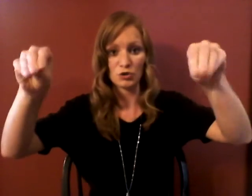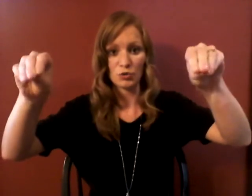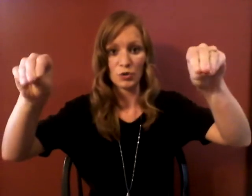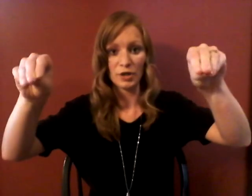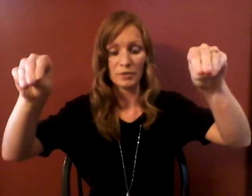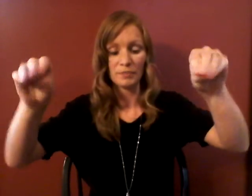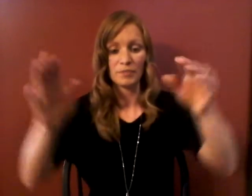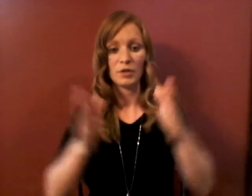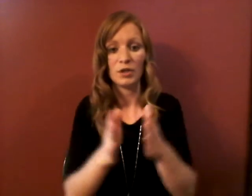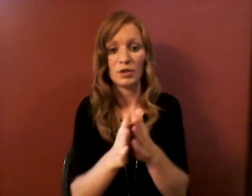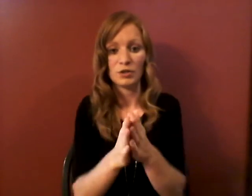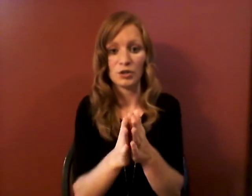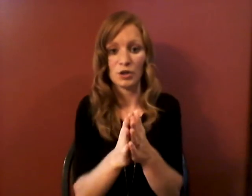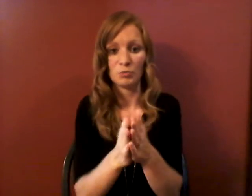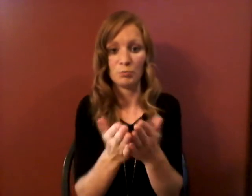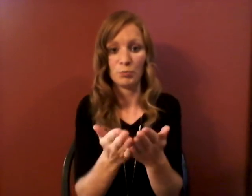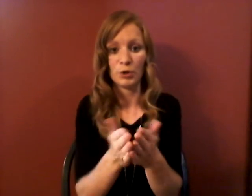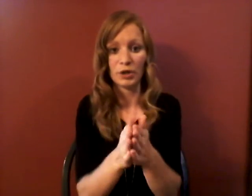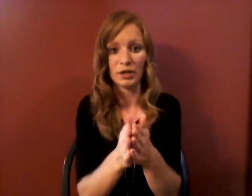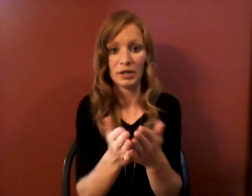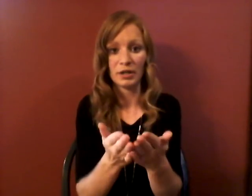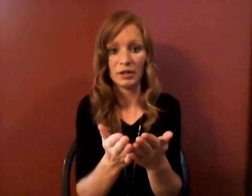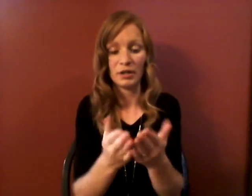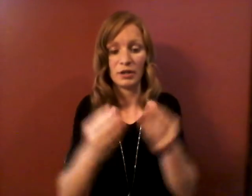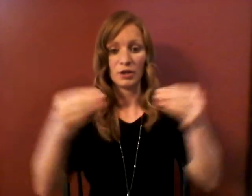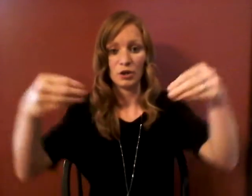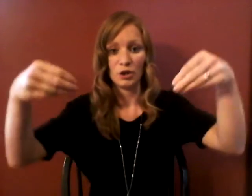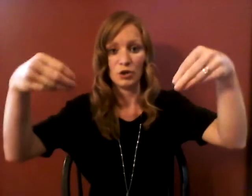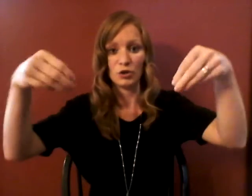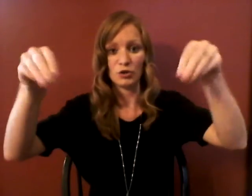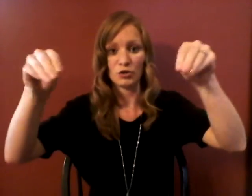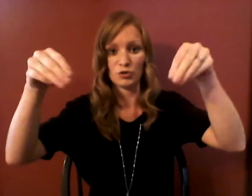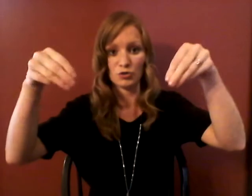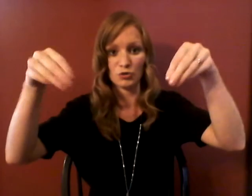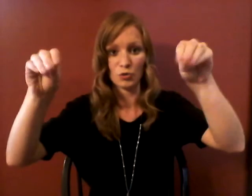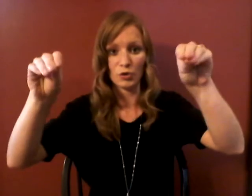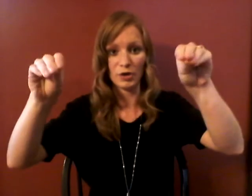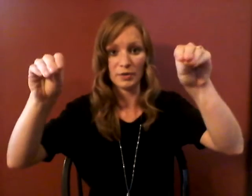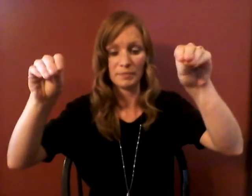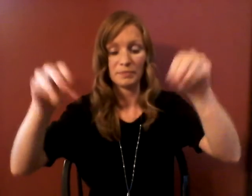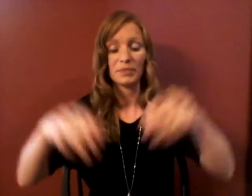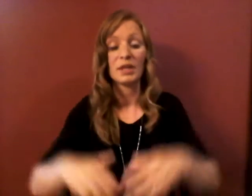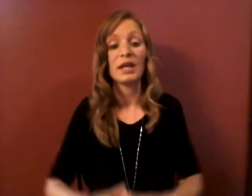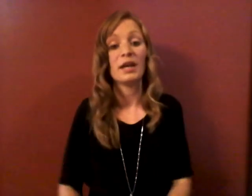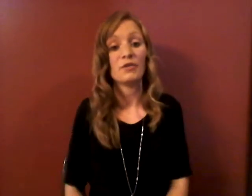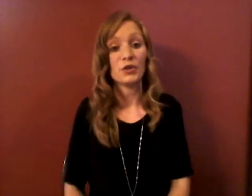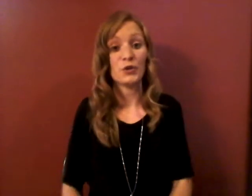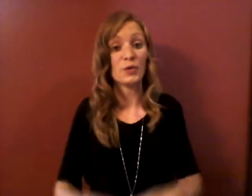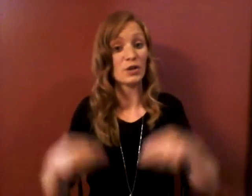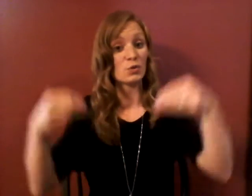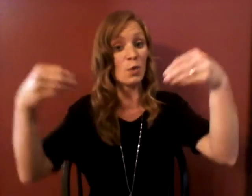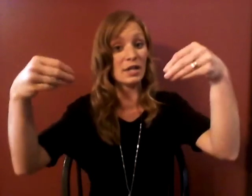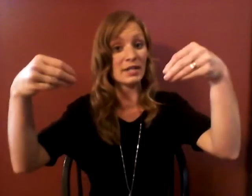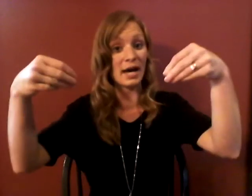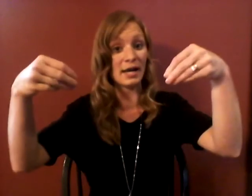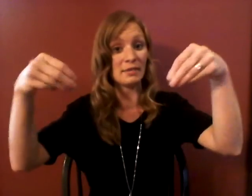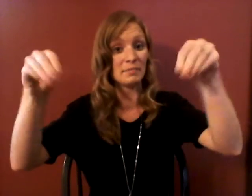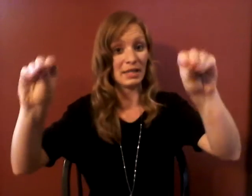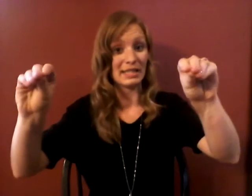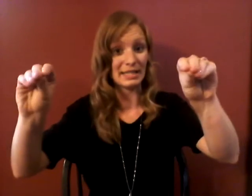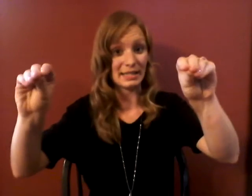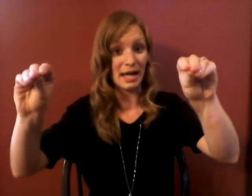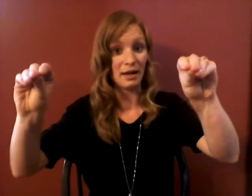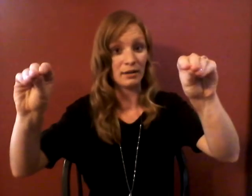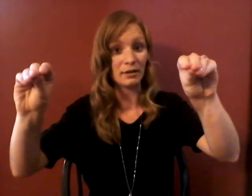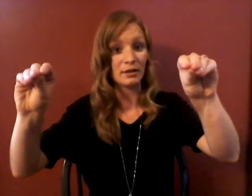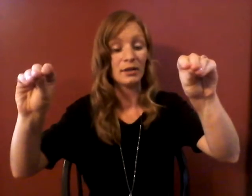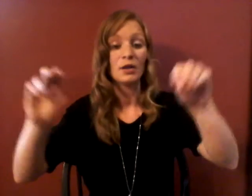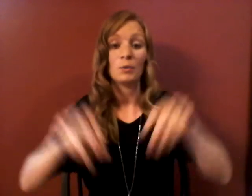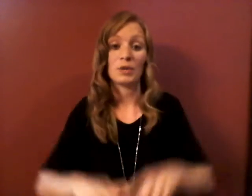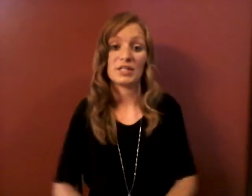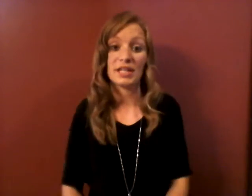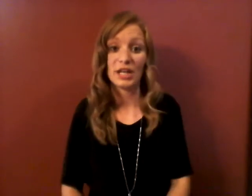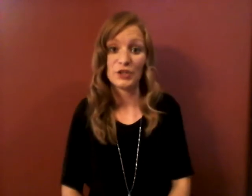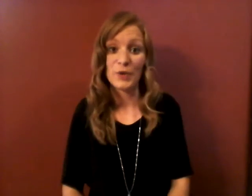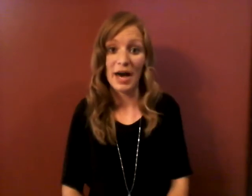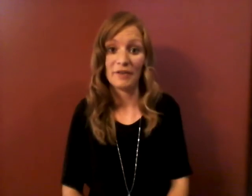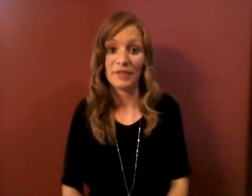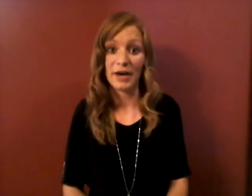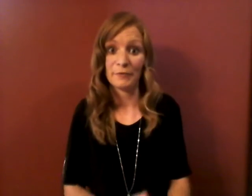Store. So book, store. If you do this one time, it's sell. Once again, you have that